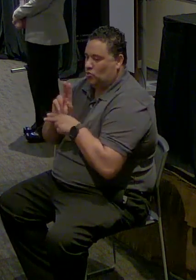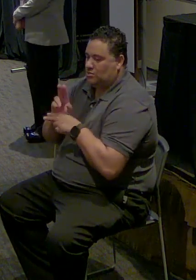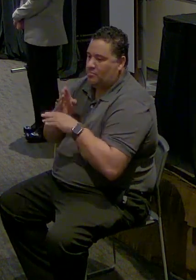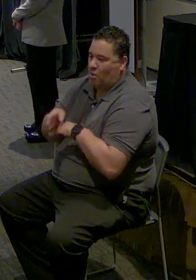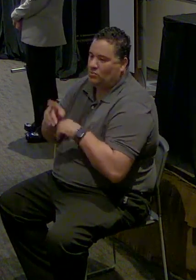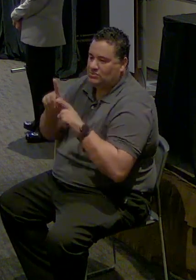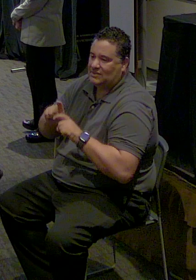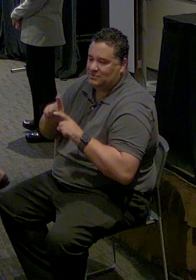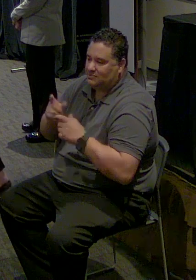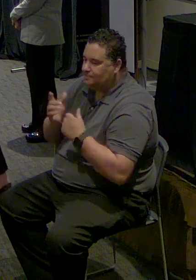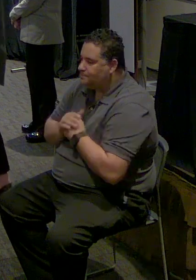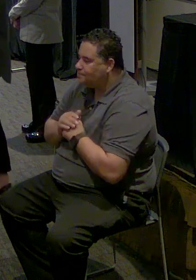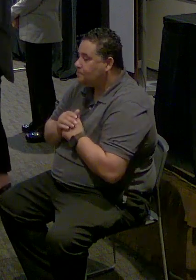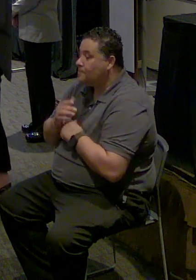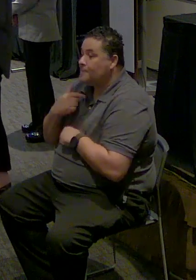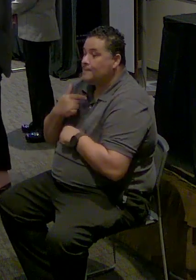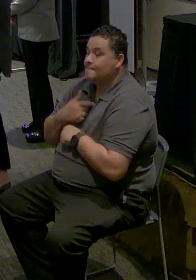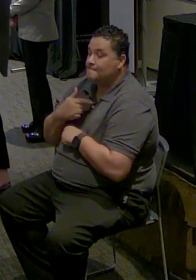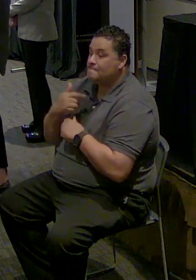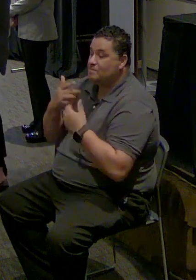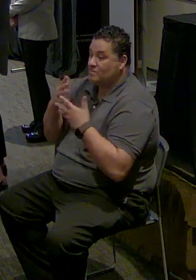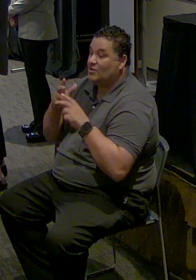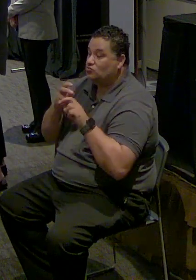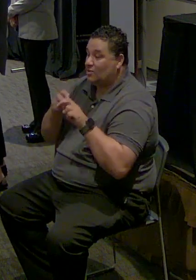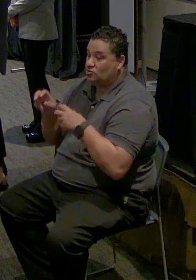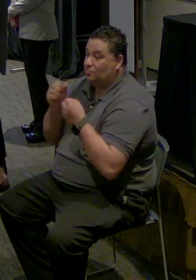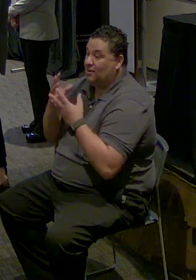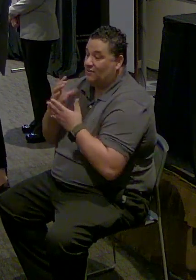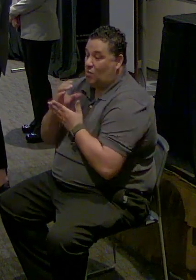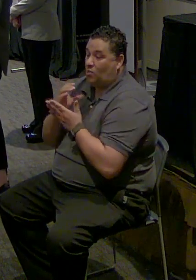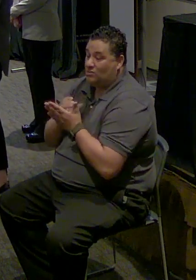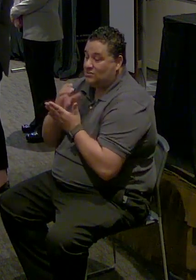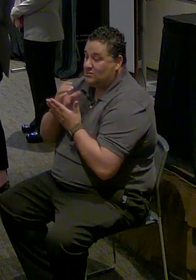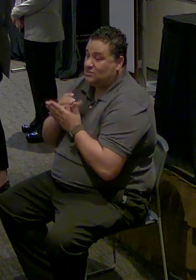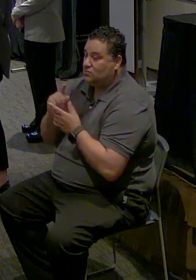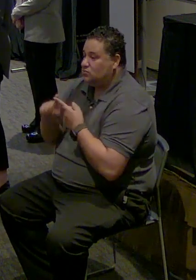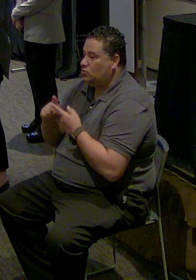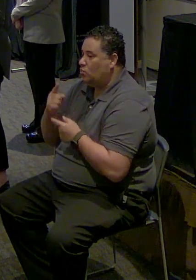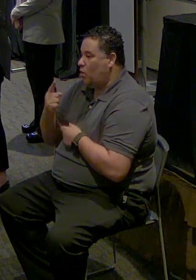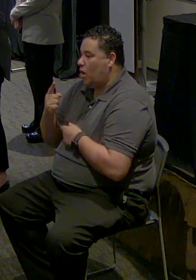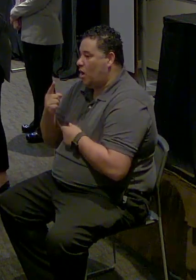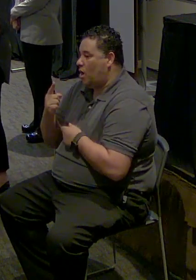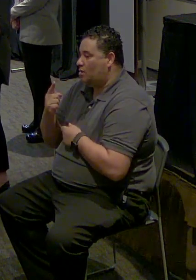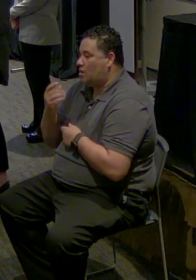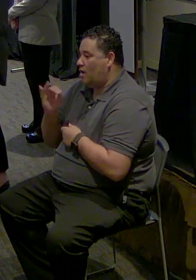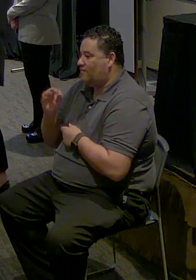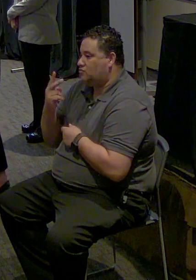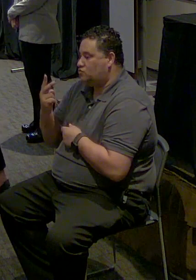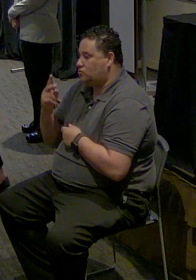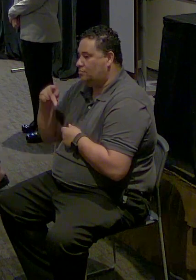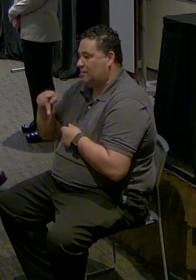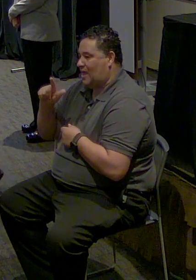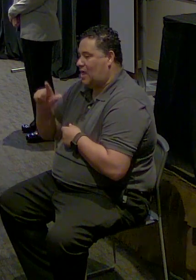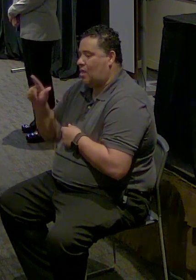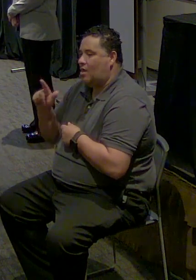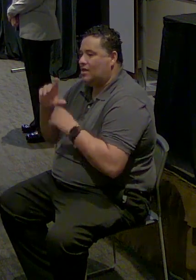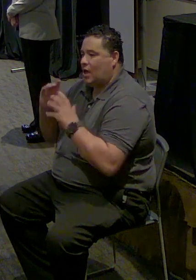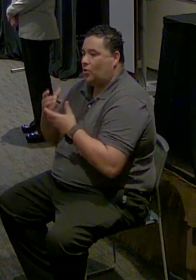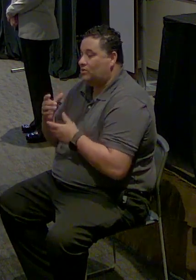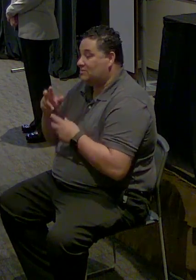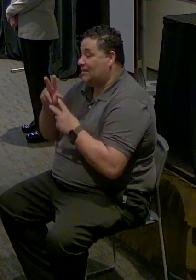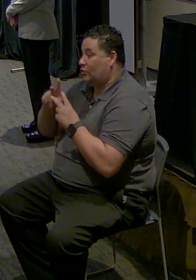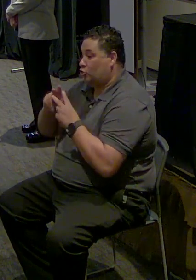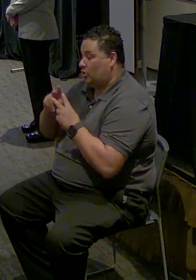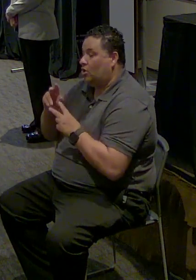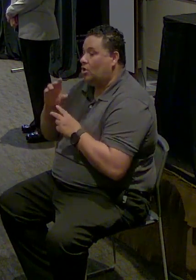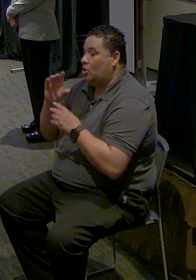post-assessment. And we have transitioned many of our courses to one of 2 other POL categories, either